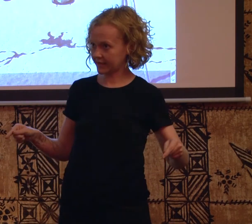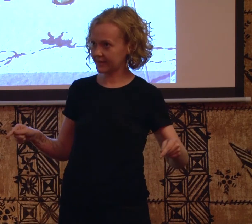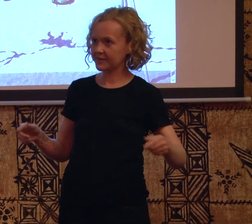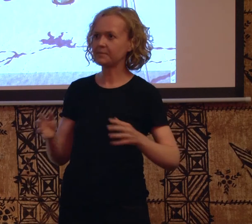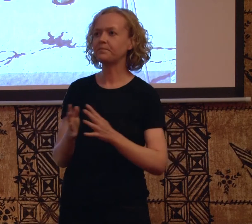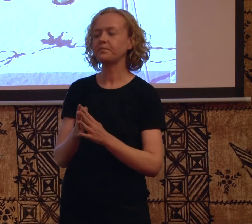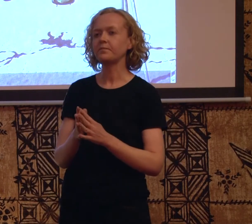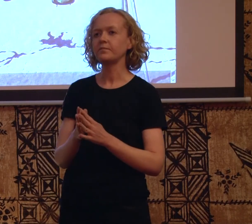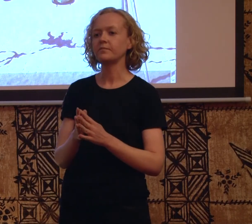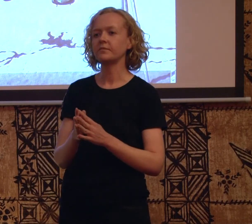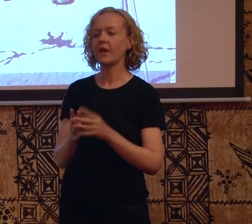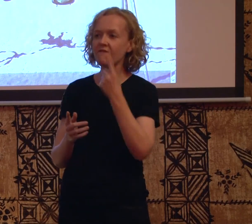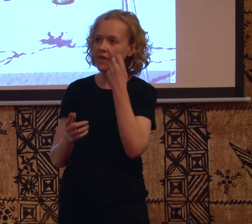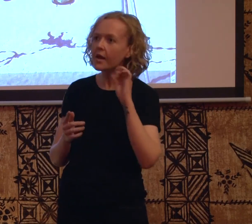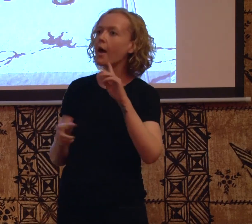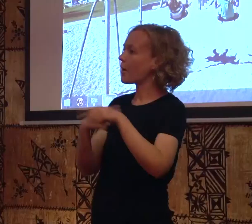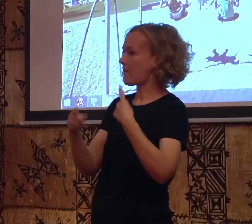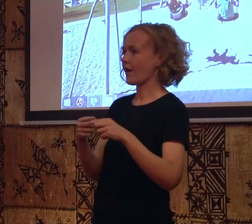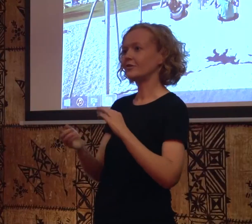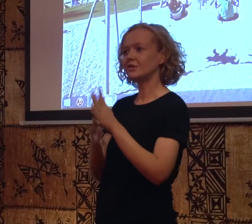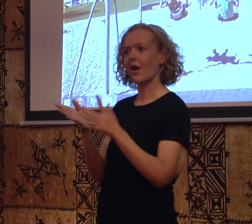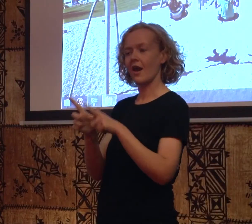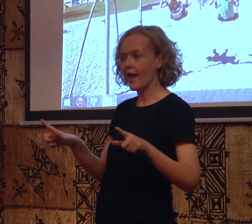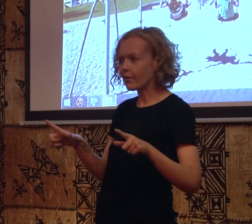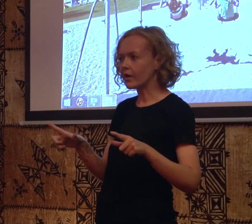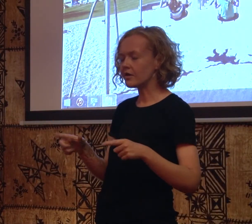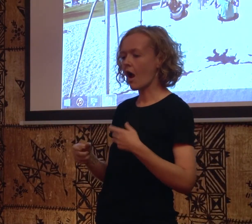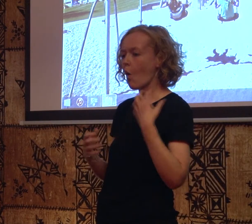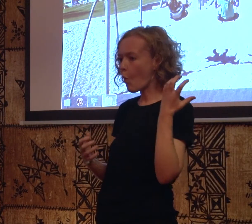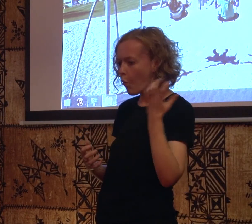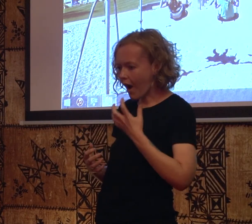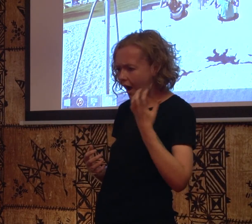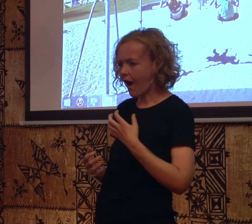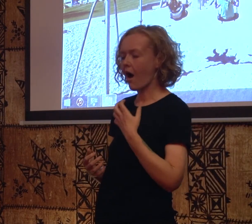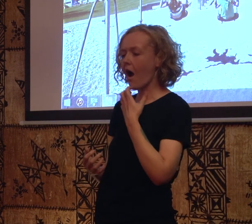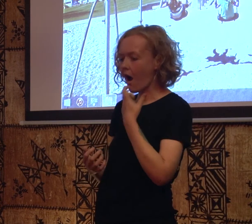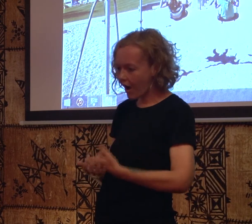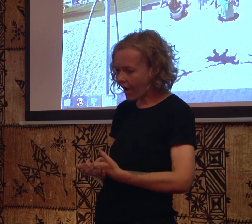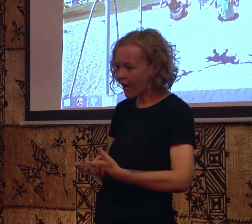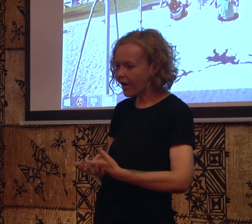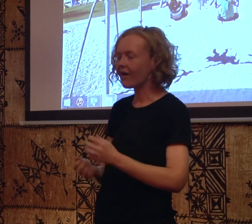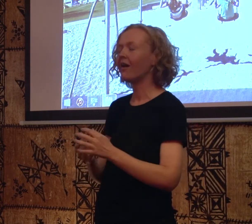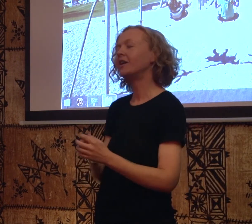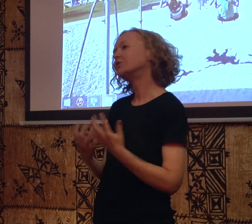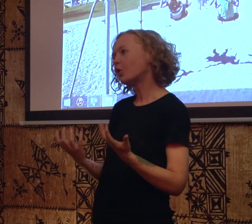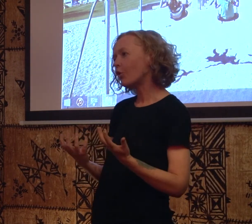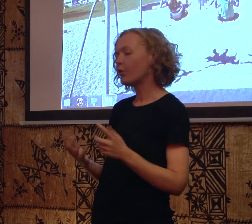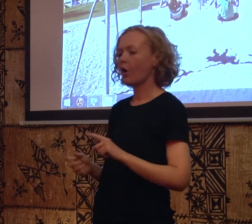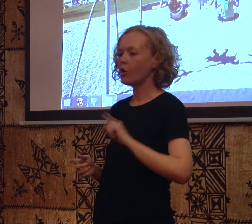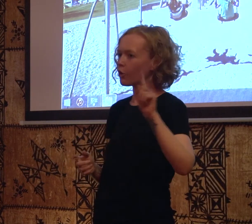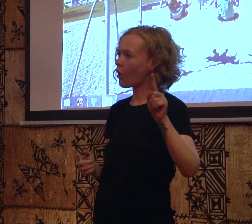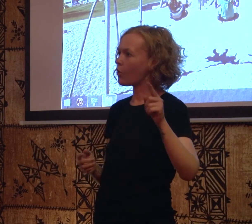but I changed to linguistics. And I found out about sign language, and I was like really amazed. I